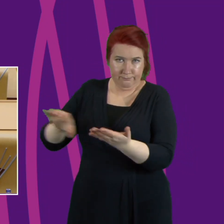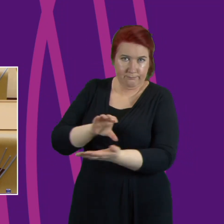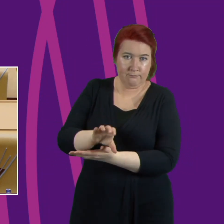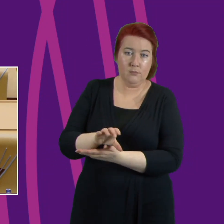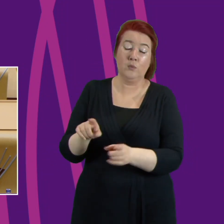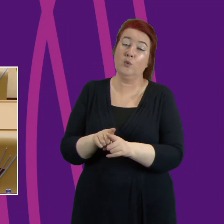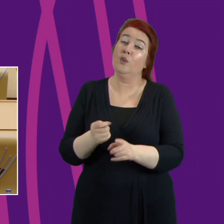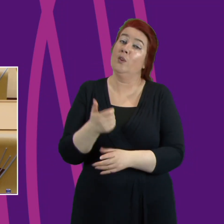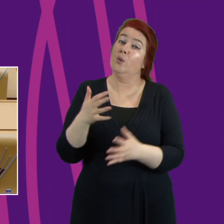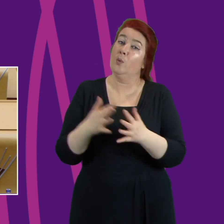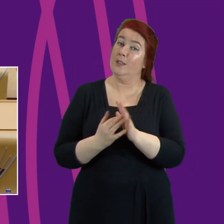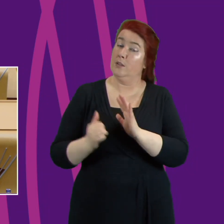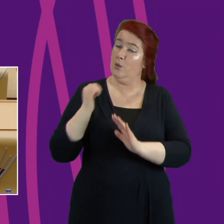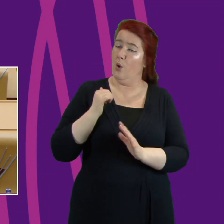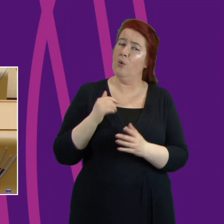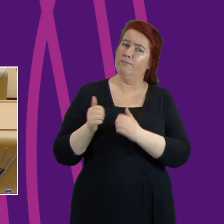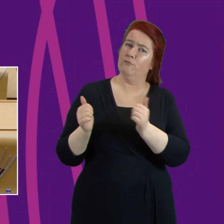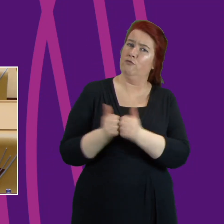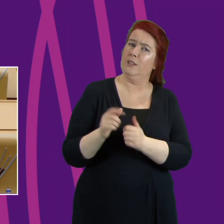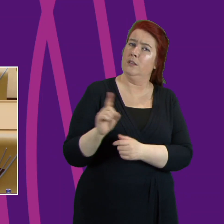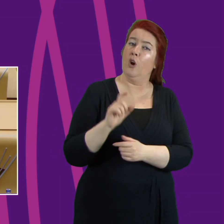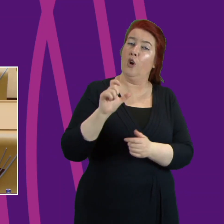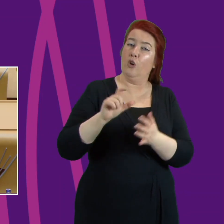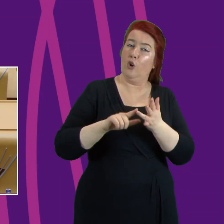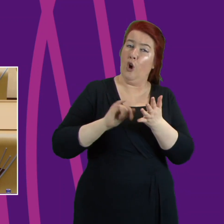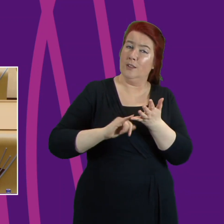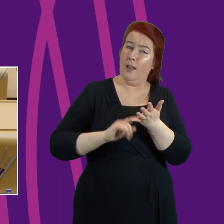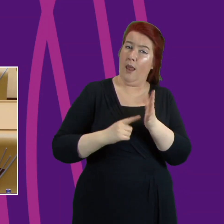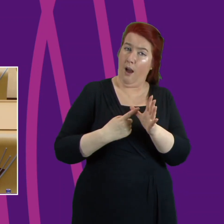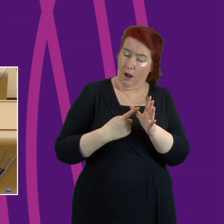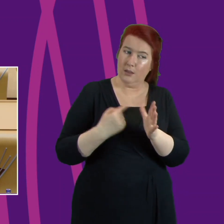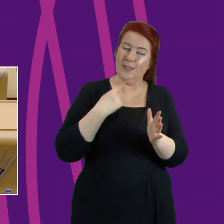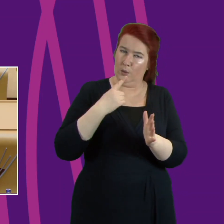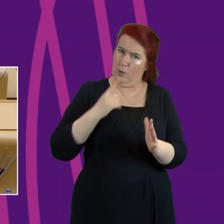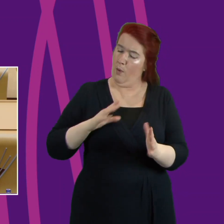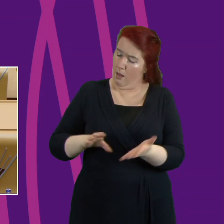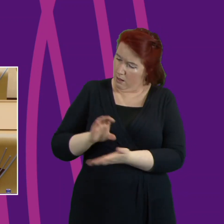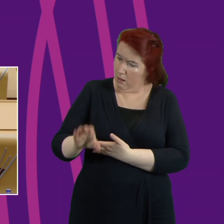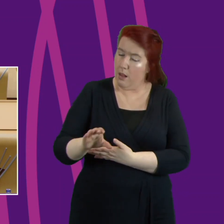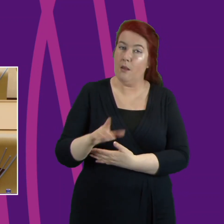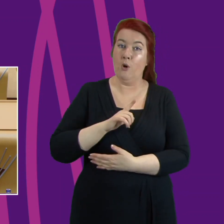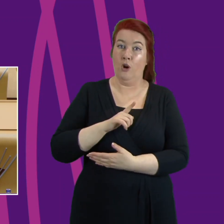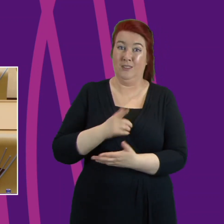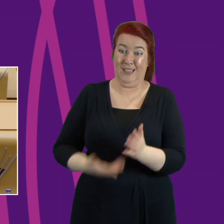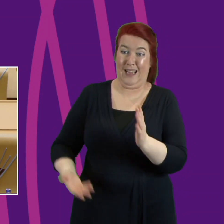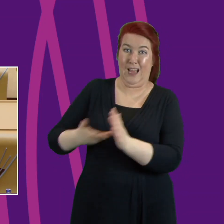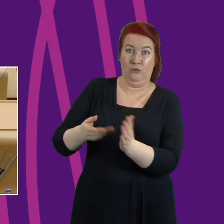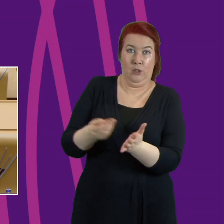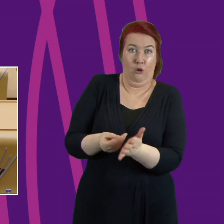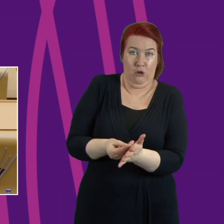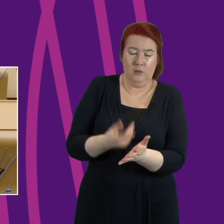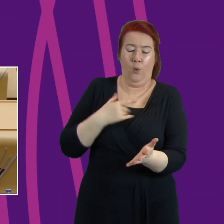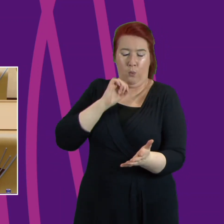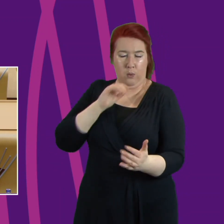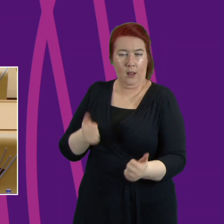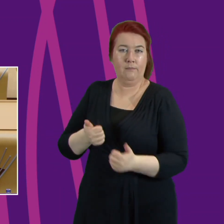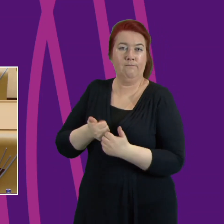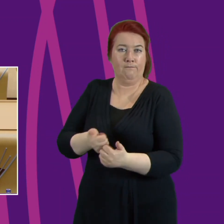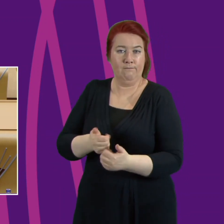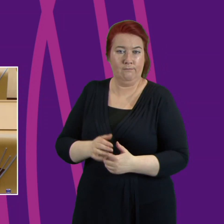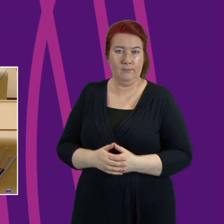weeks ago with COSLA that we would meet additional costs incurred because of the impact of the pandemic. That agreement